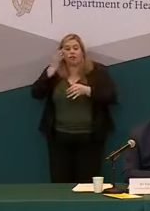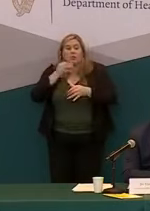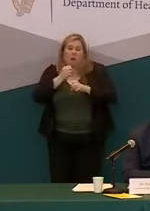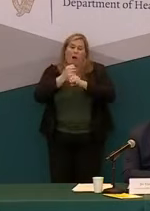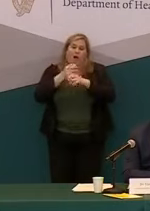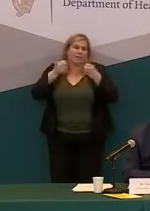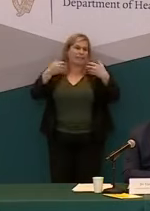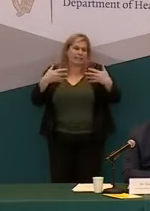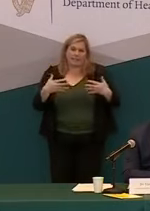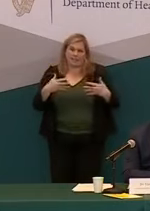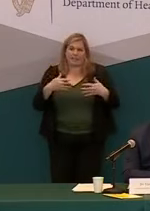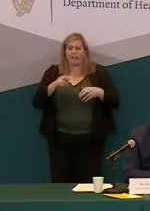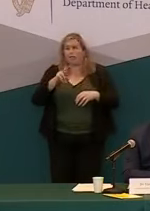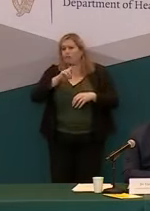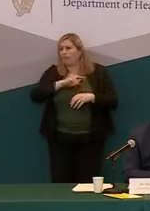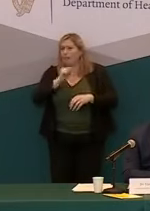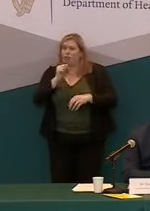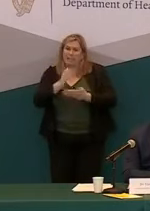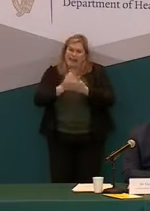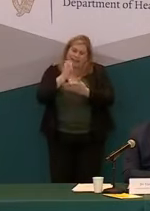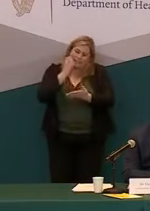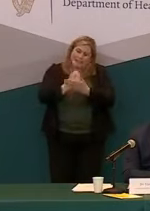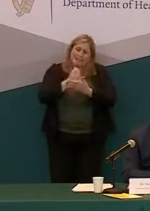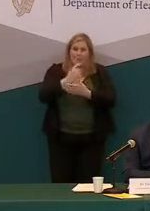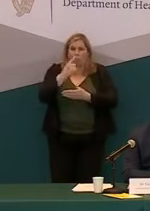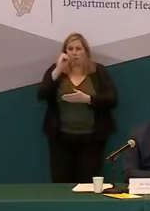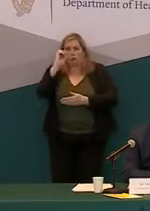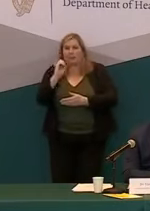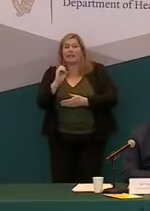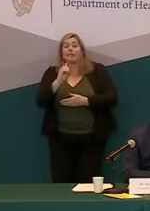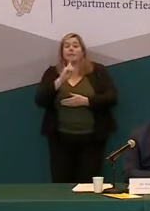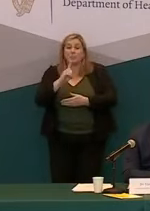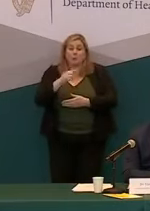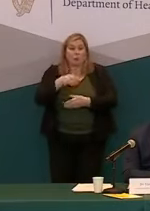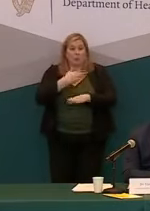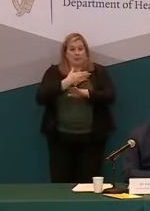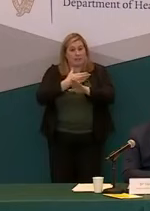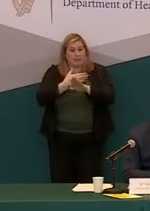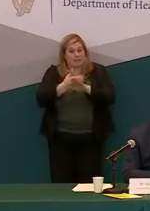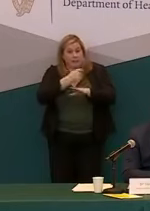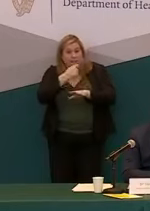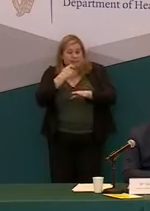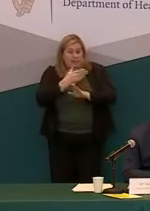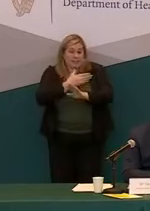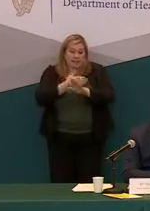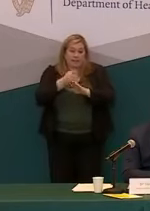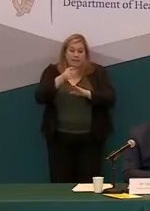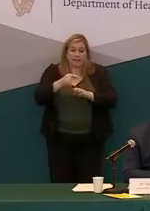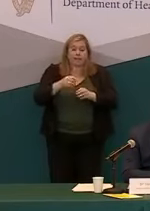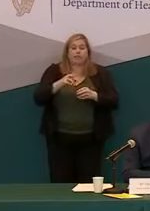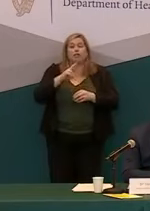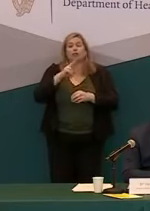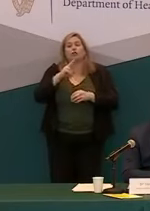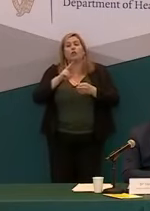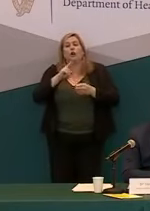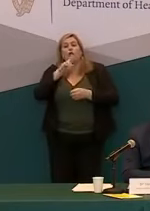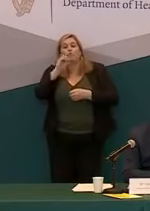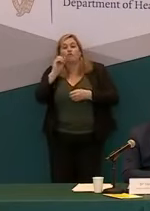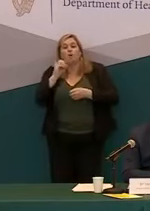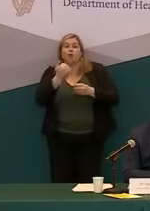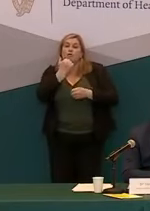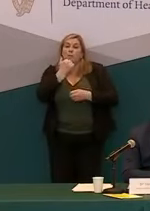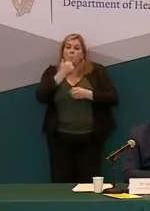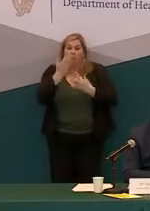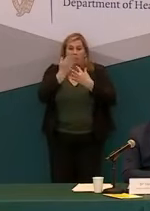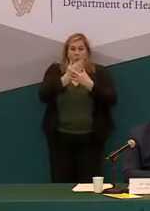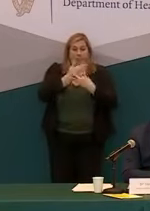things, it's not certain, but we're saying in the early stages of this epidemic, the reproduction number was somewhere between 2 and 4.